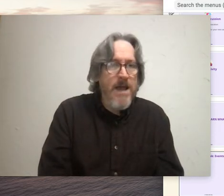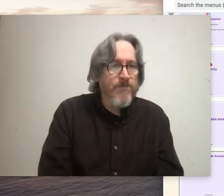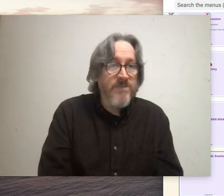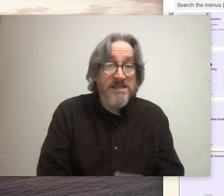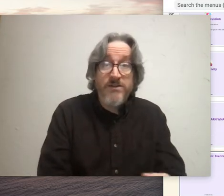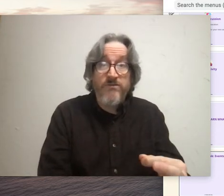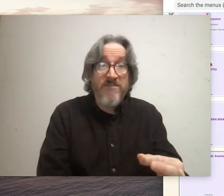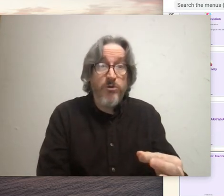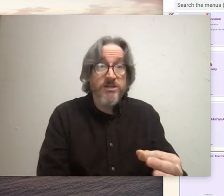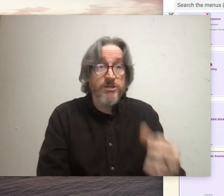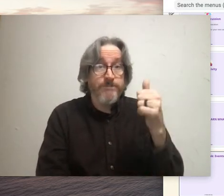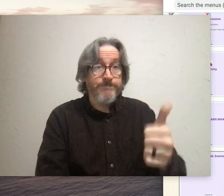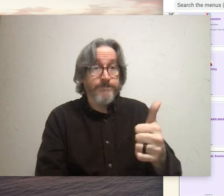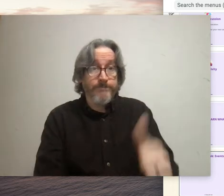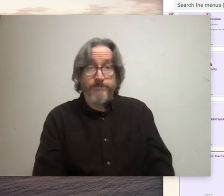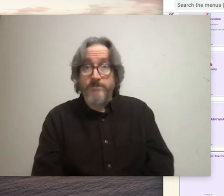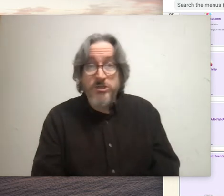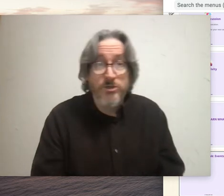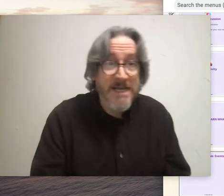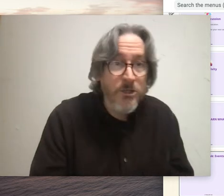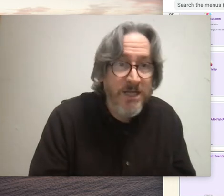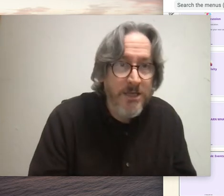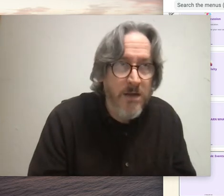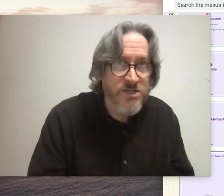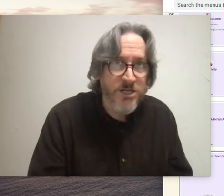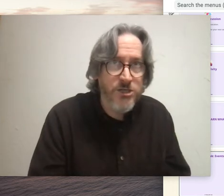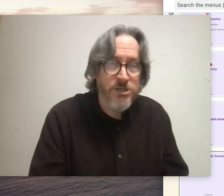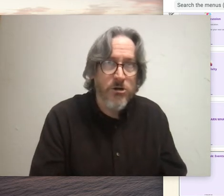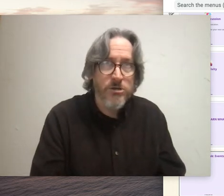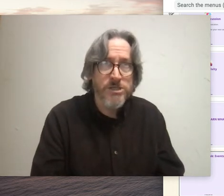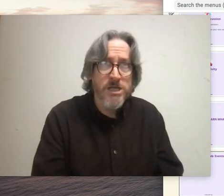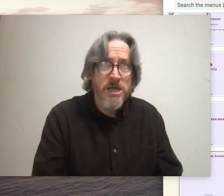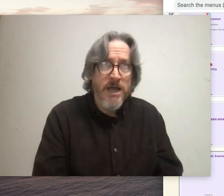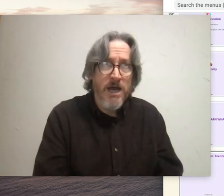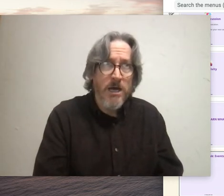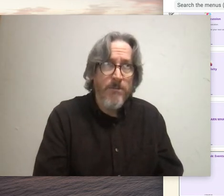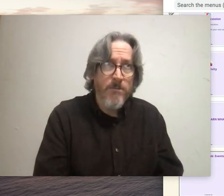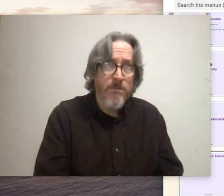So yeah, that's it for 5.2. So take a look at the conversation